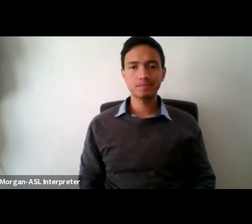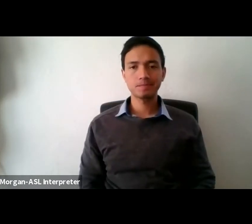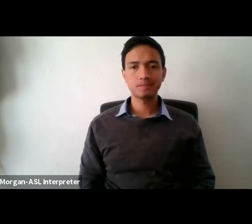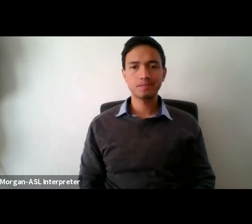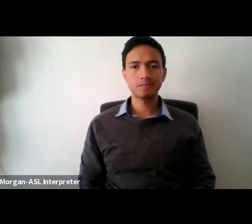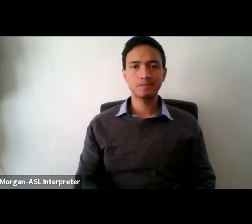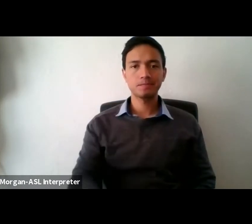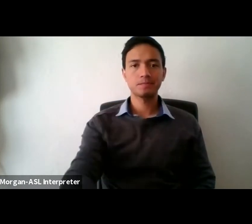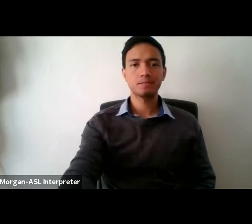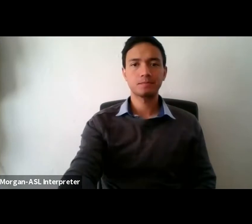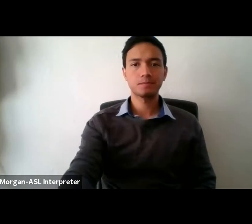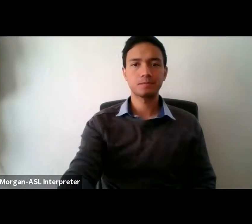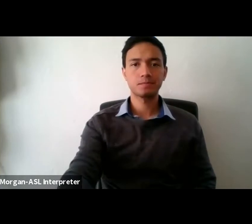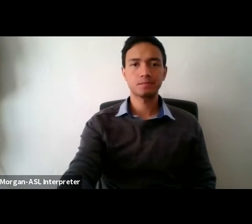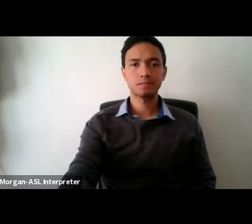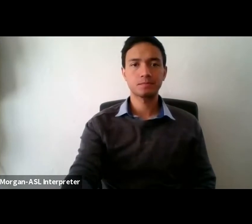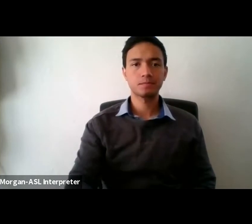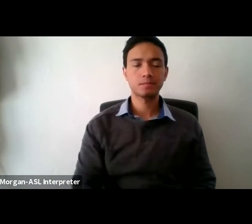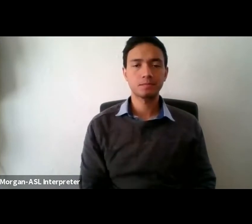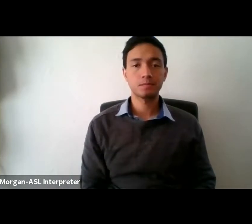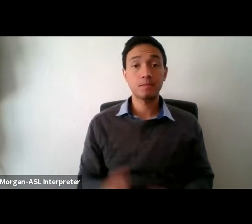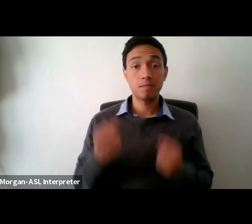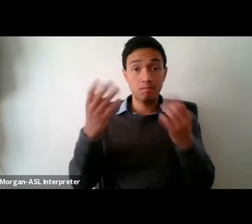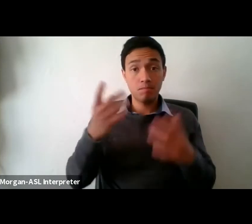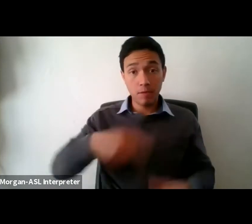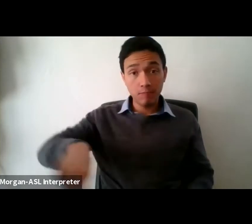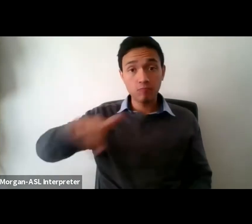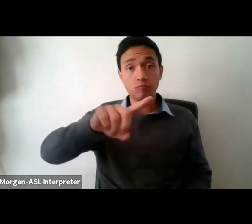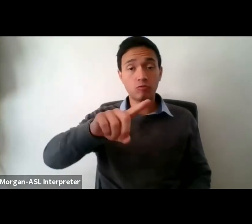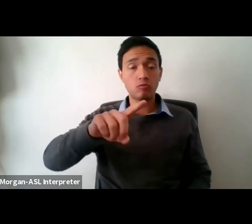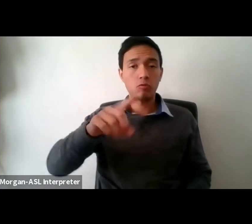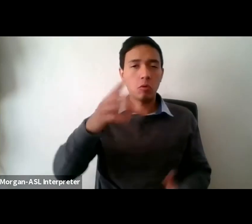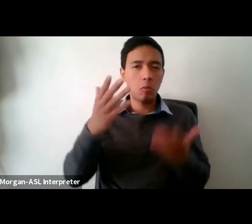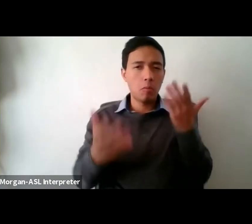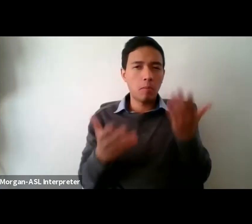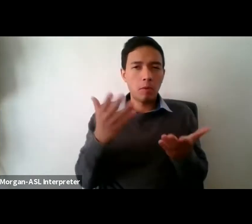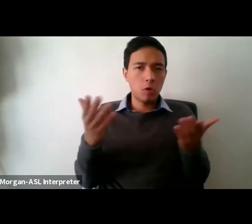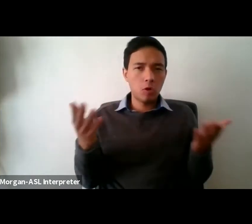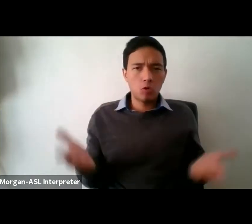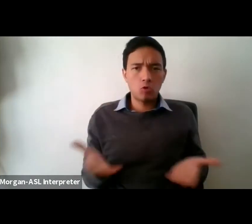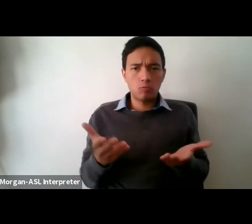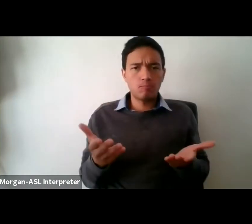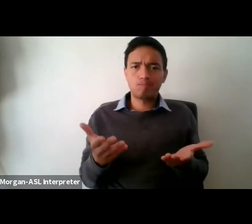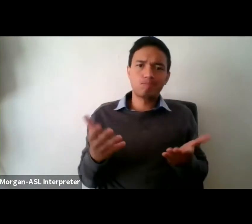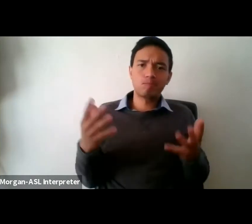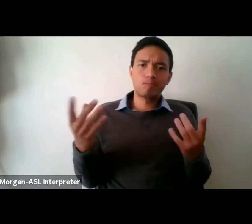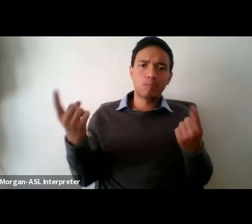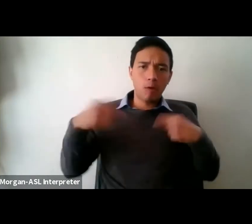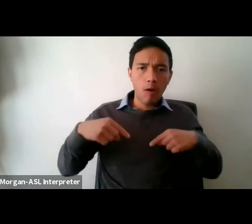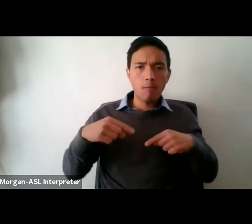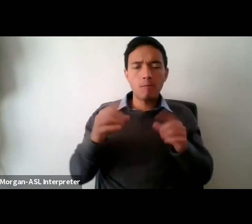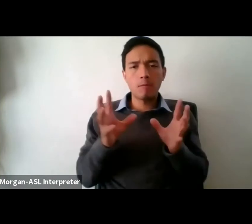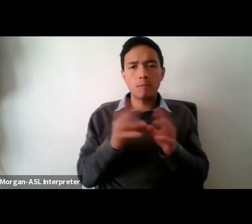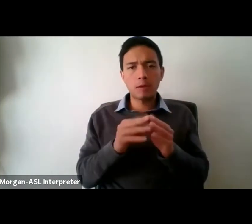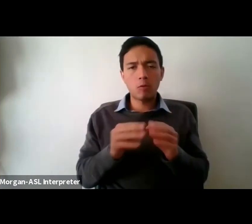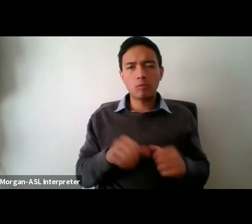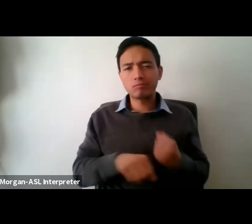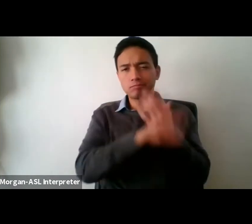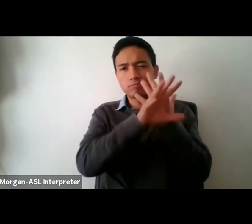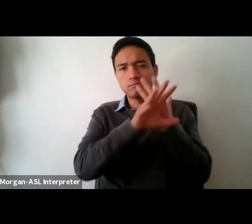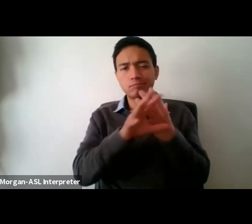Many of you present here today may have also attended the last week event on these issues organized by DEVEX